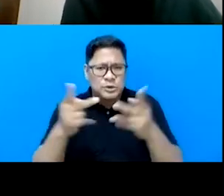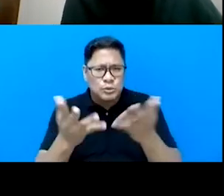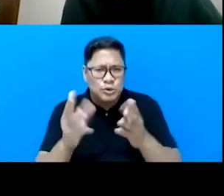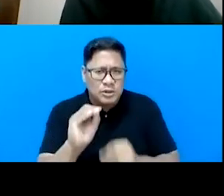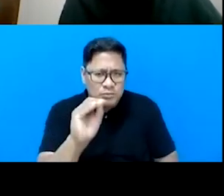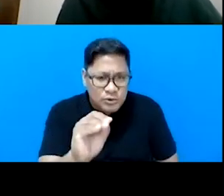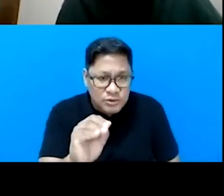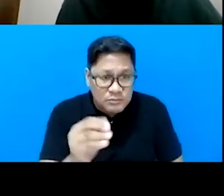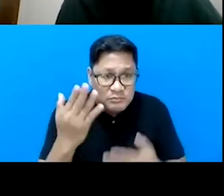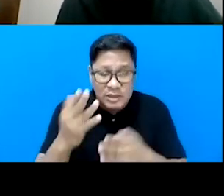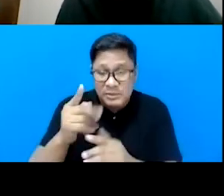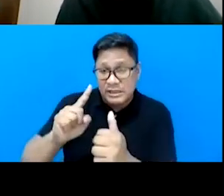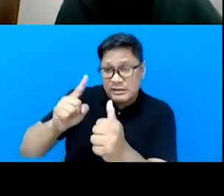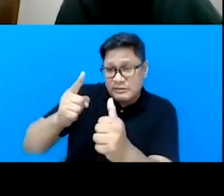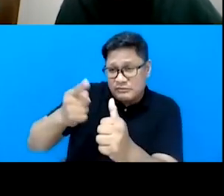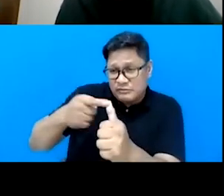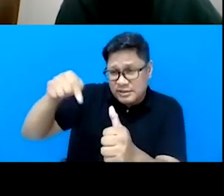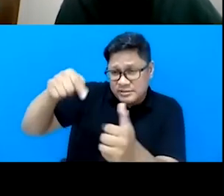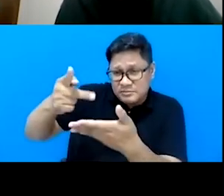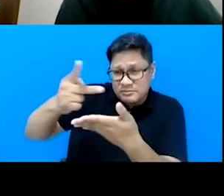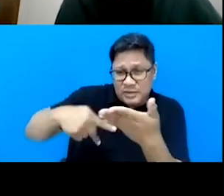Maybe the first part of